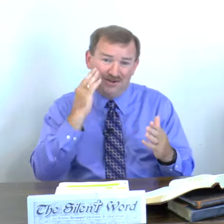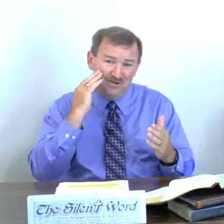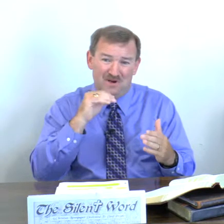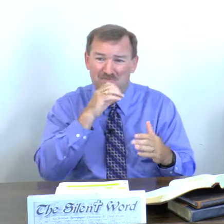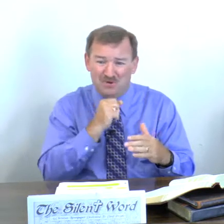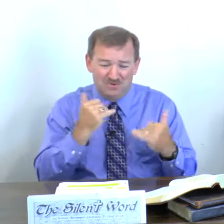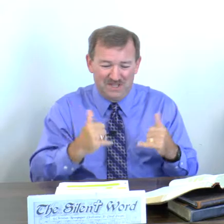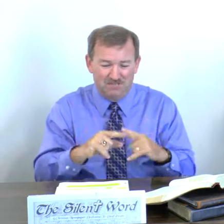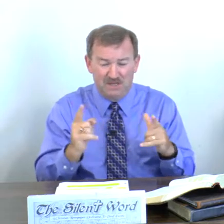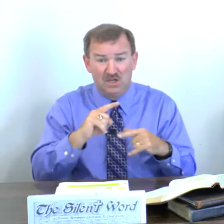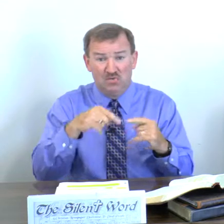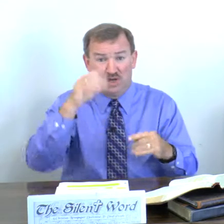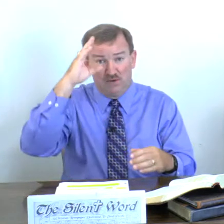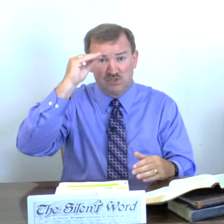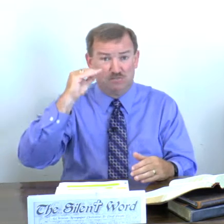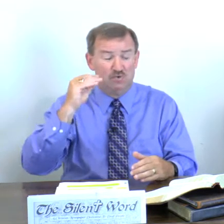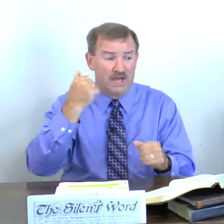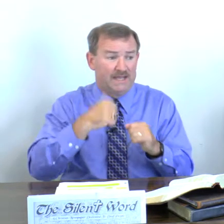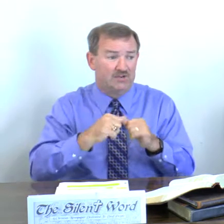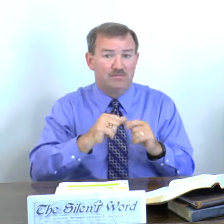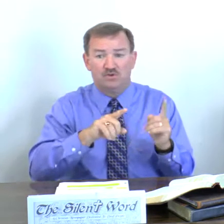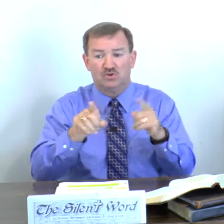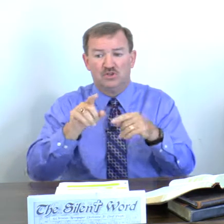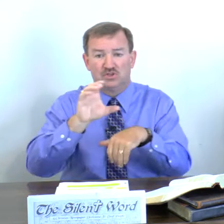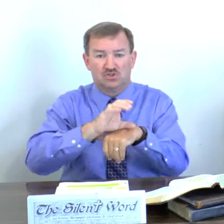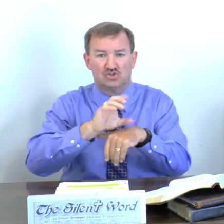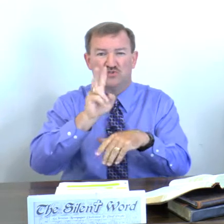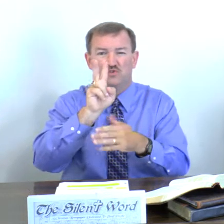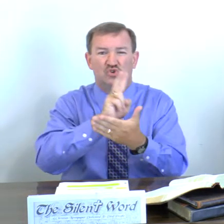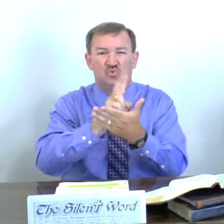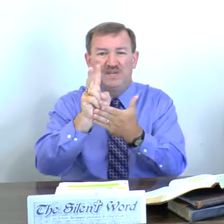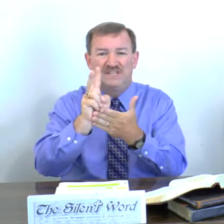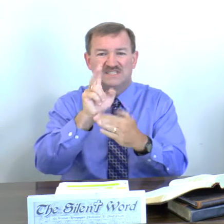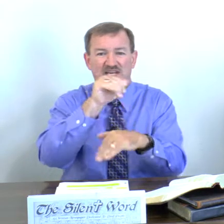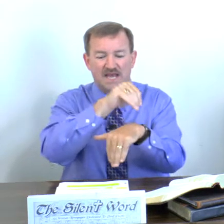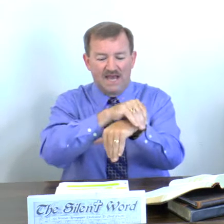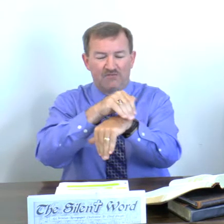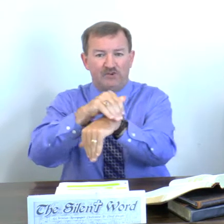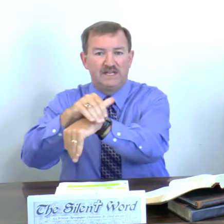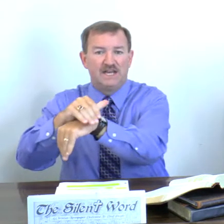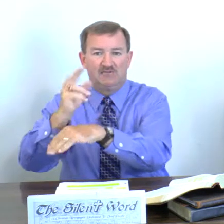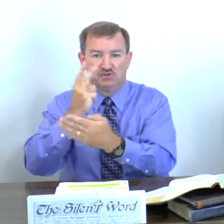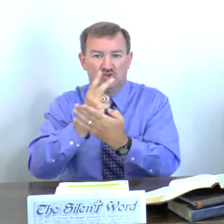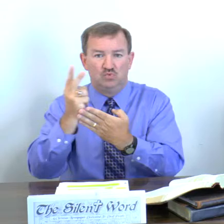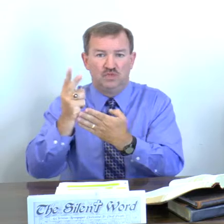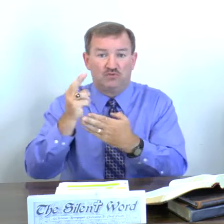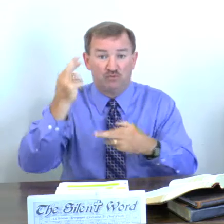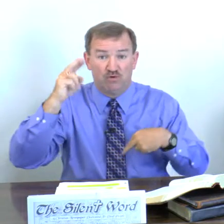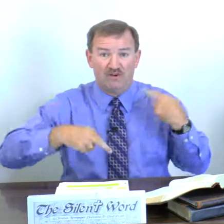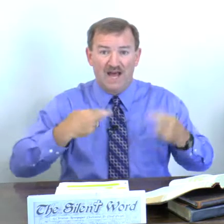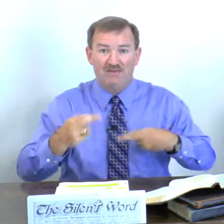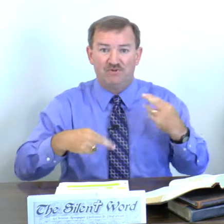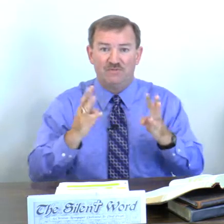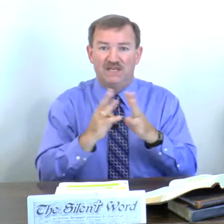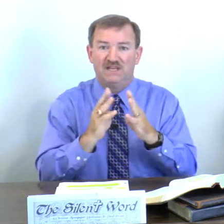know I'm old now, but when I was a boy, I can remember going to church for 2 weeks, every night for 2 weeks for revival